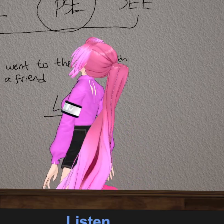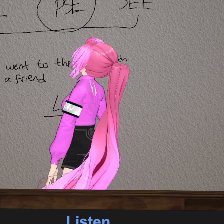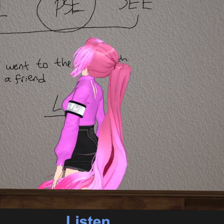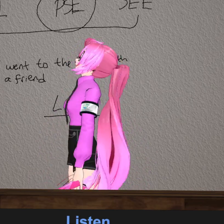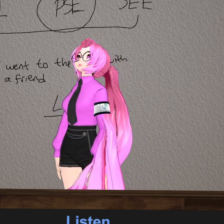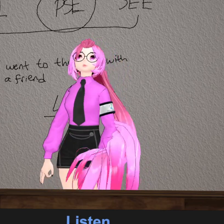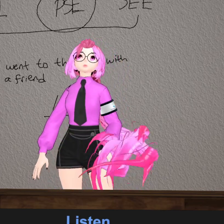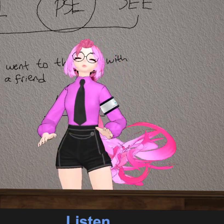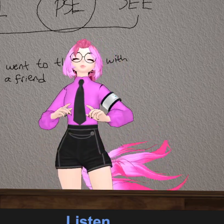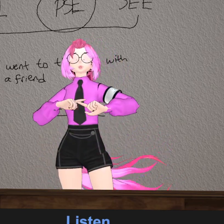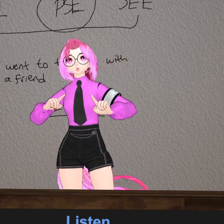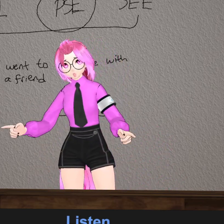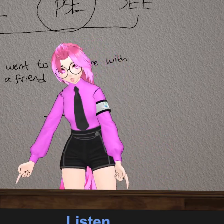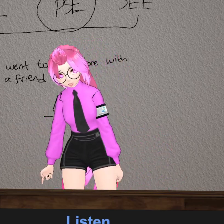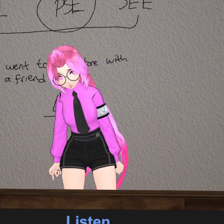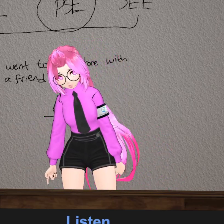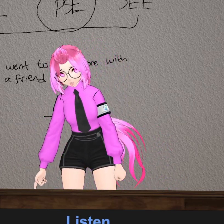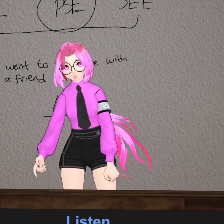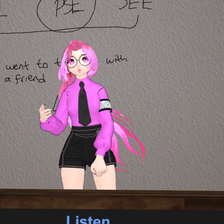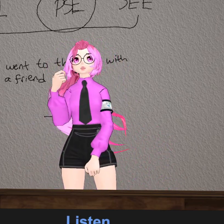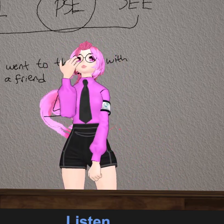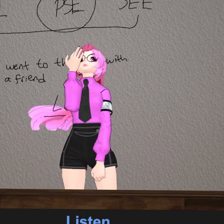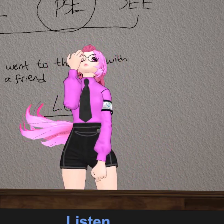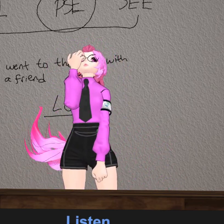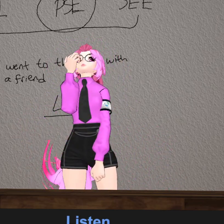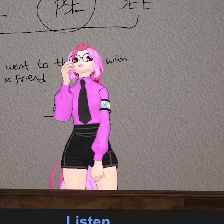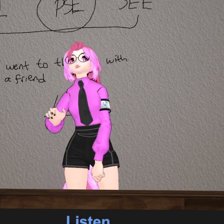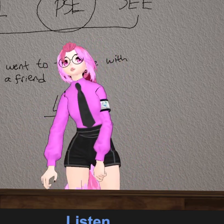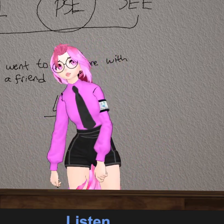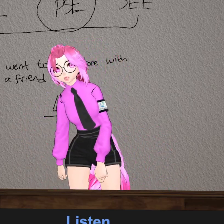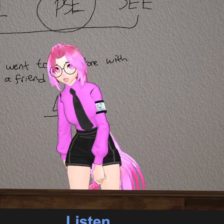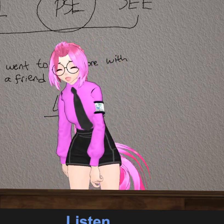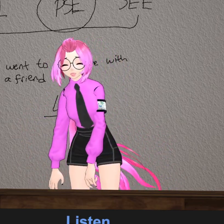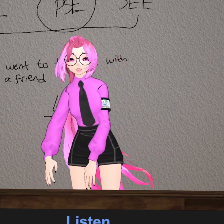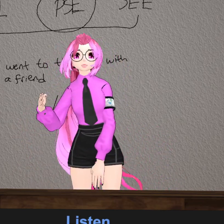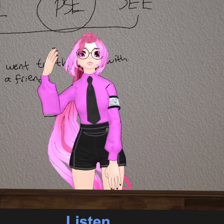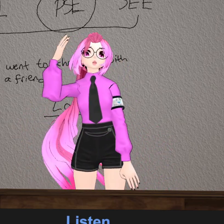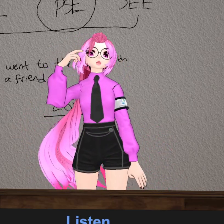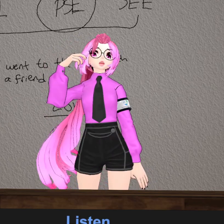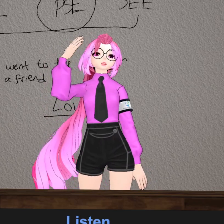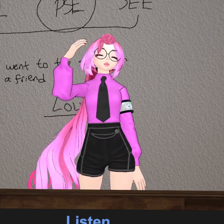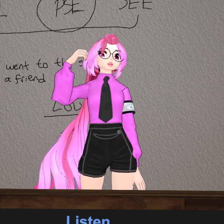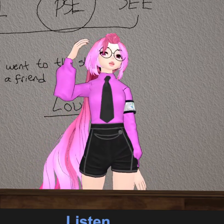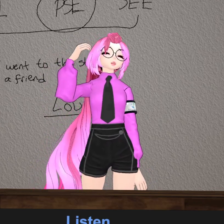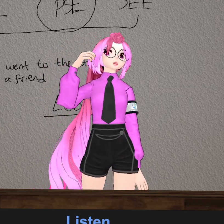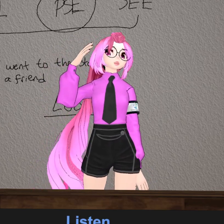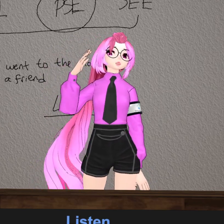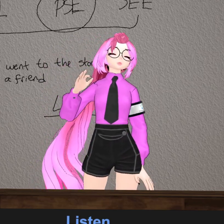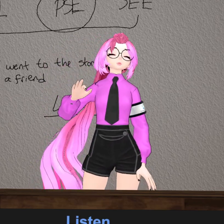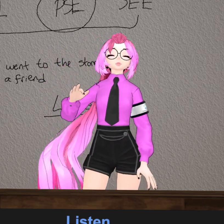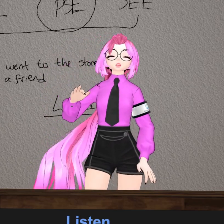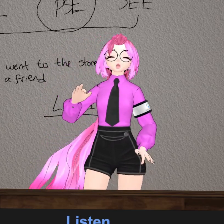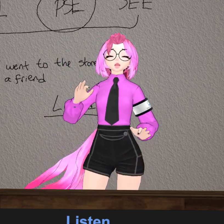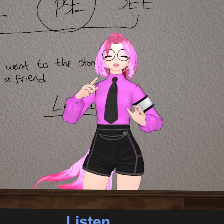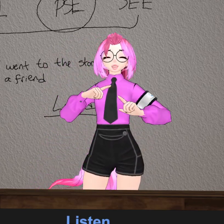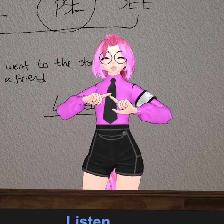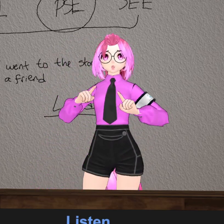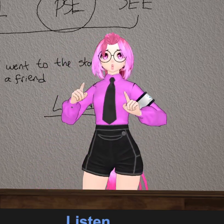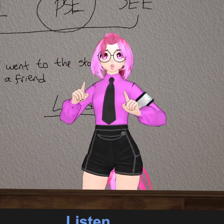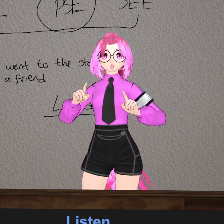while. But anyways, I'm very hot. It is so hot here in California. So I think we